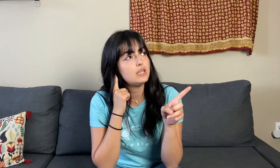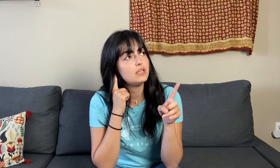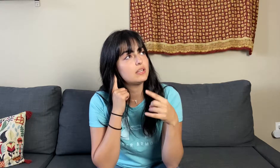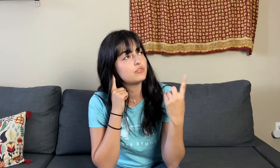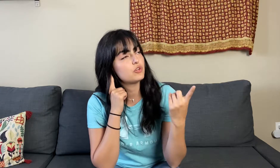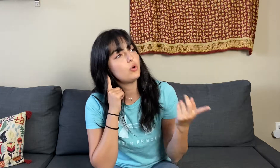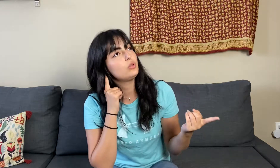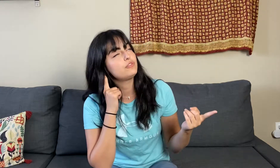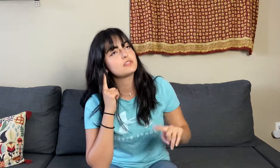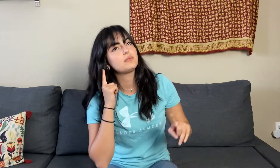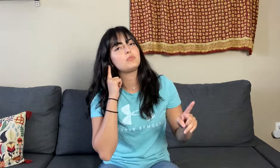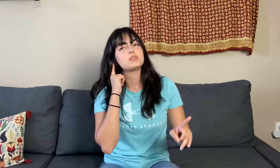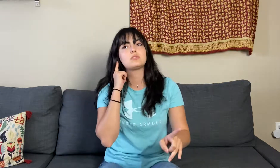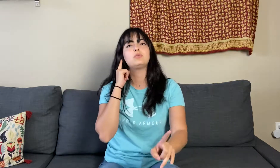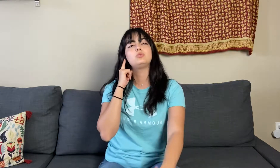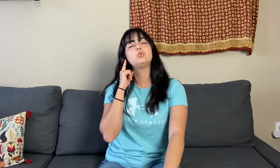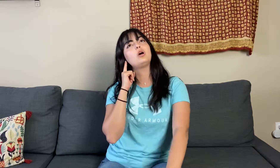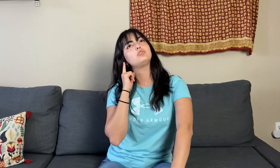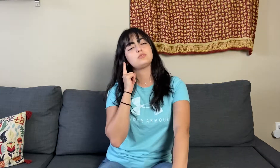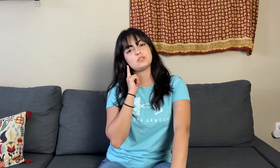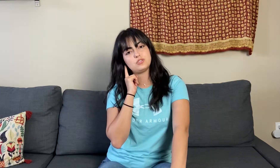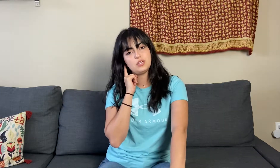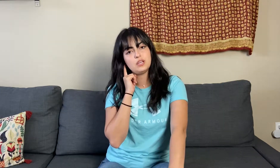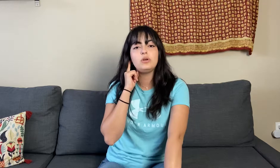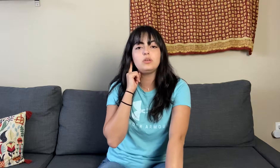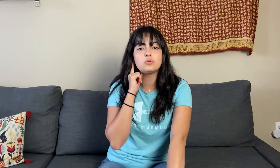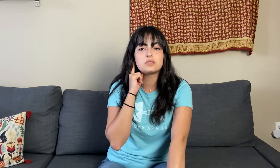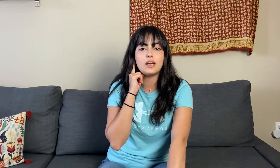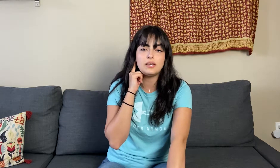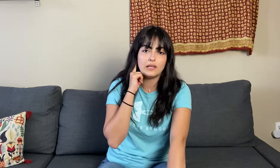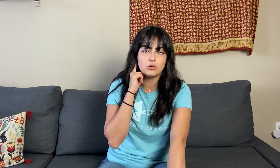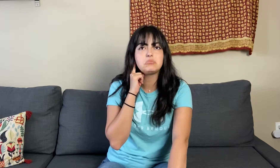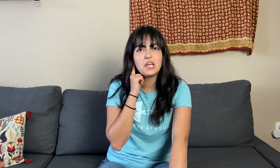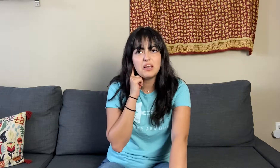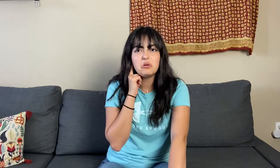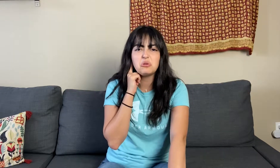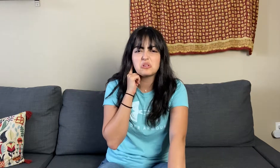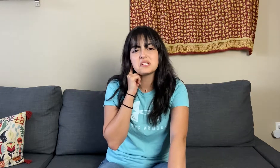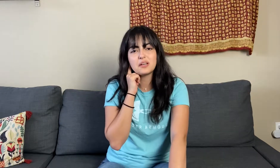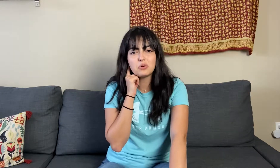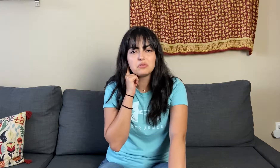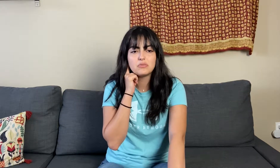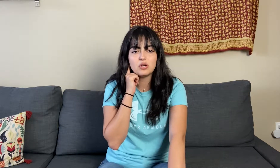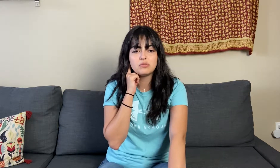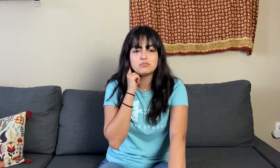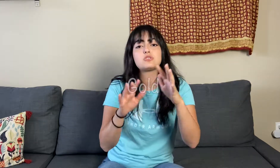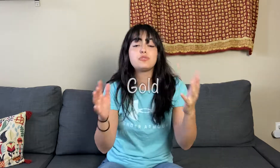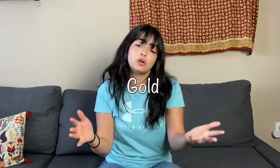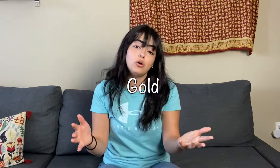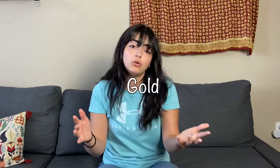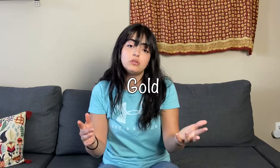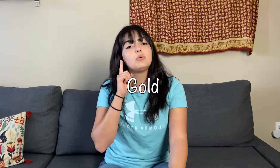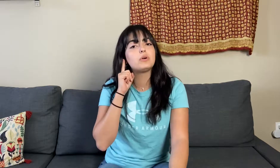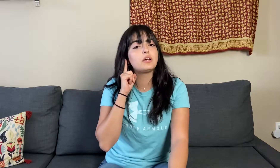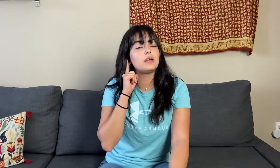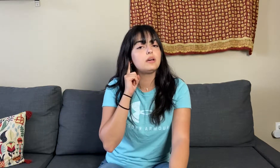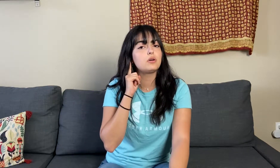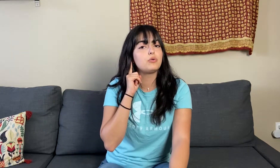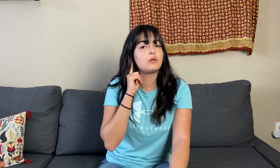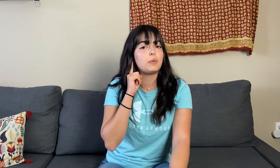yet for gold, for some reason, we do not use a G. We use a yellow. Yellow looks like gold, you know? So for gold, we're gonna go from a